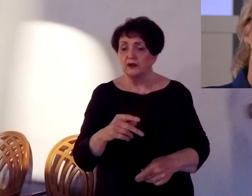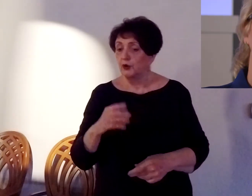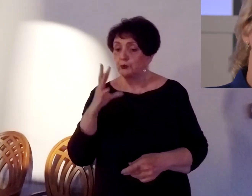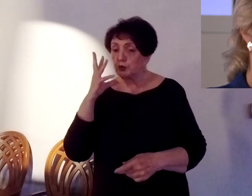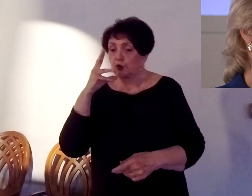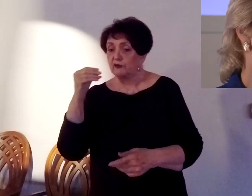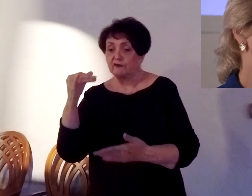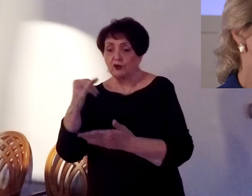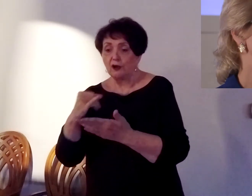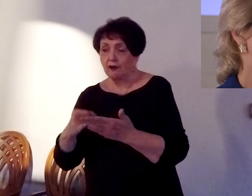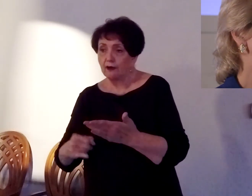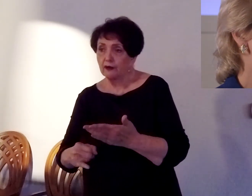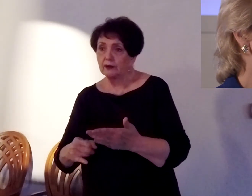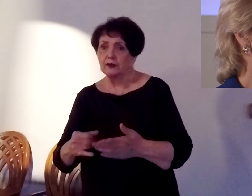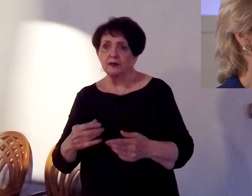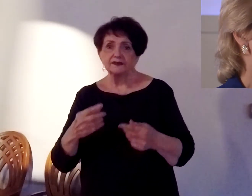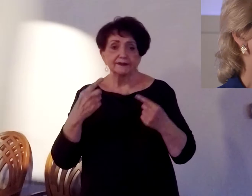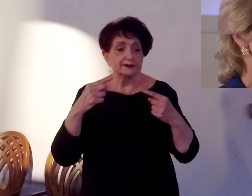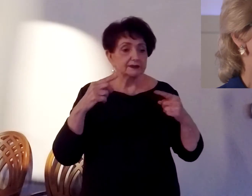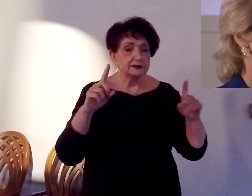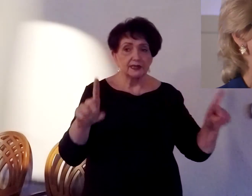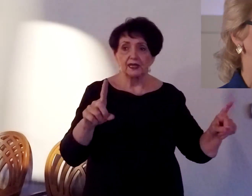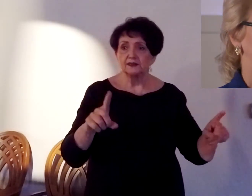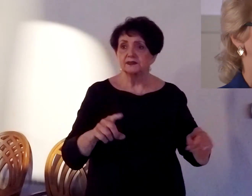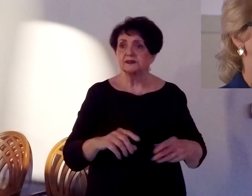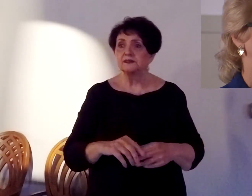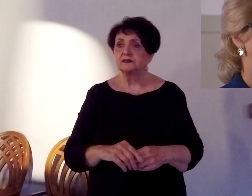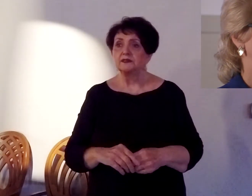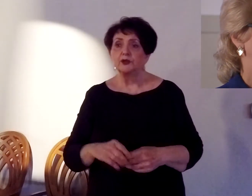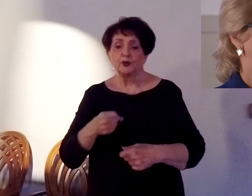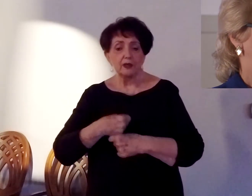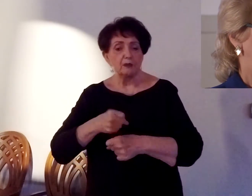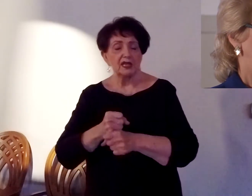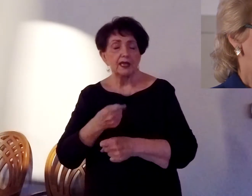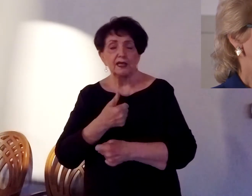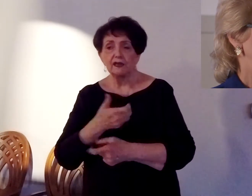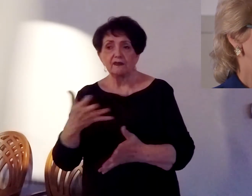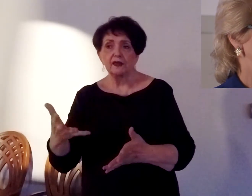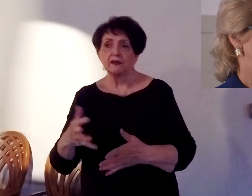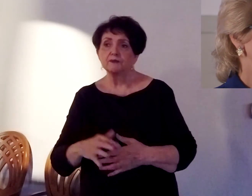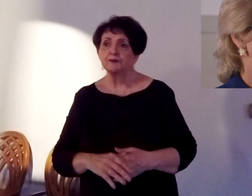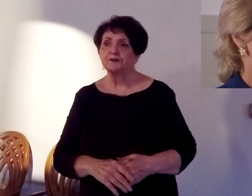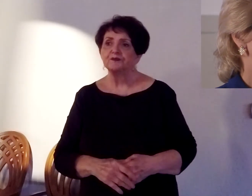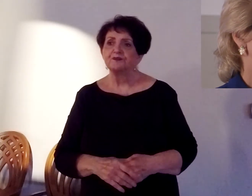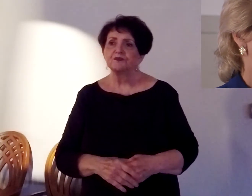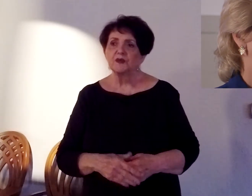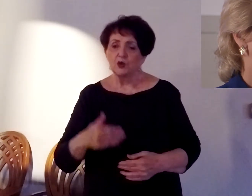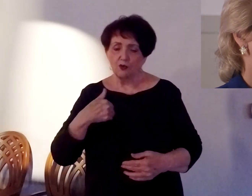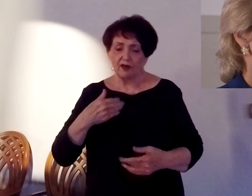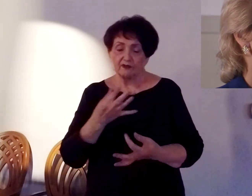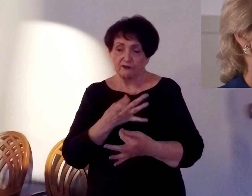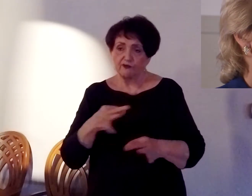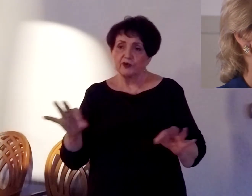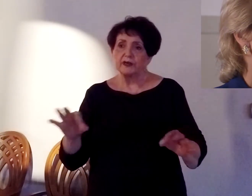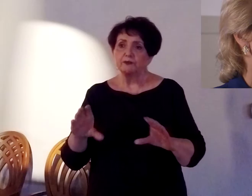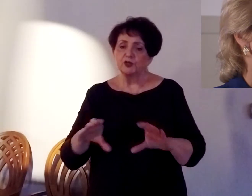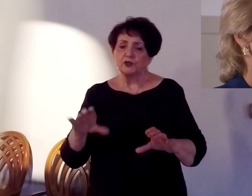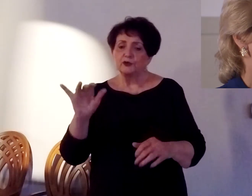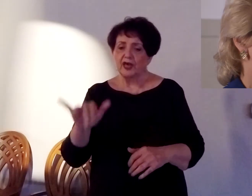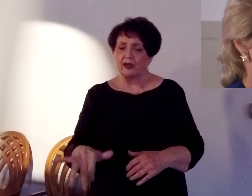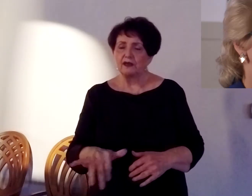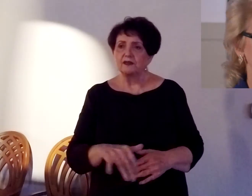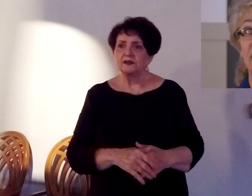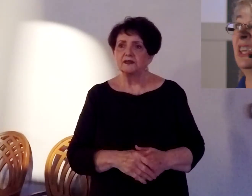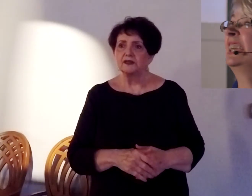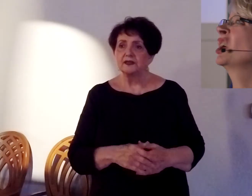You can mold it into success. You can mold it into anything. Right? We have the freedom to do that. And in the science of mind,